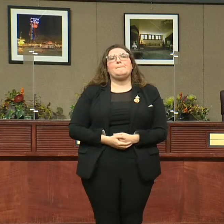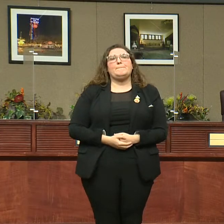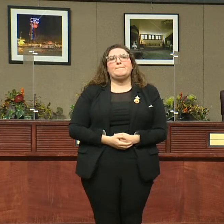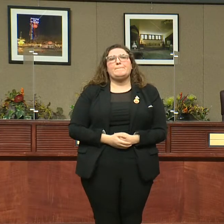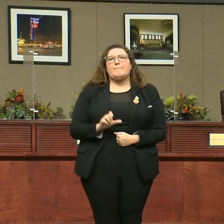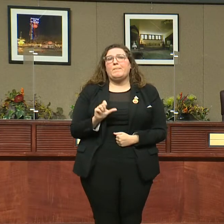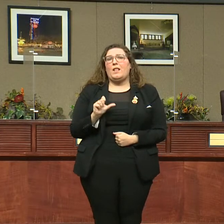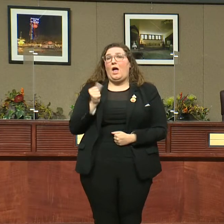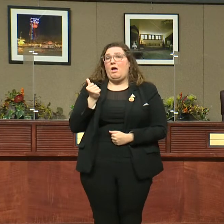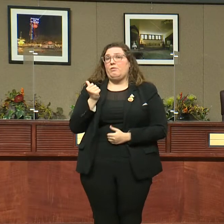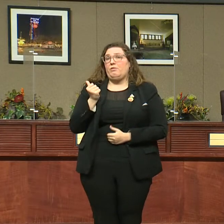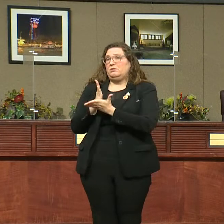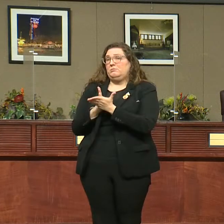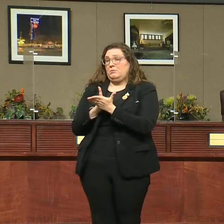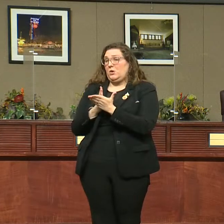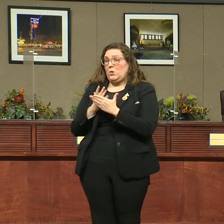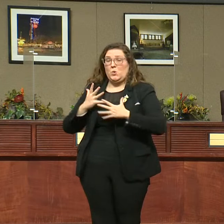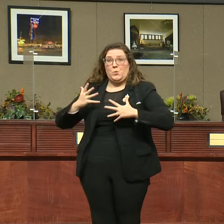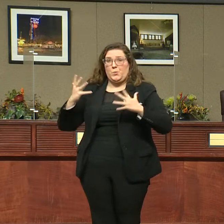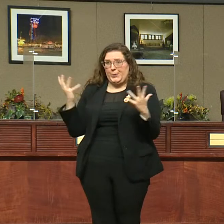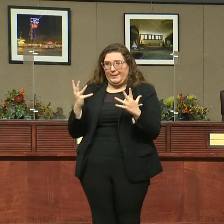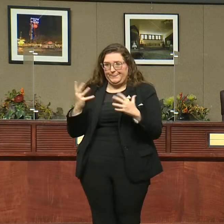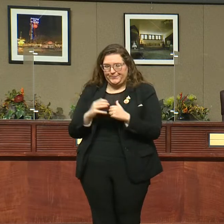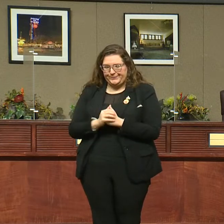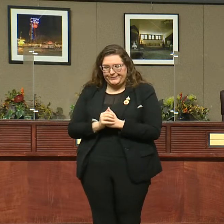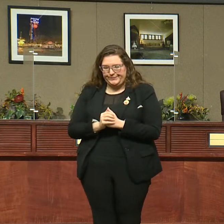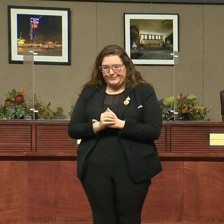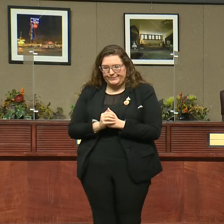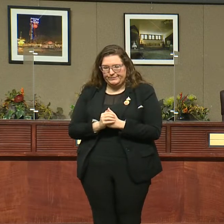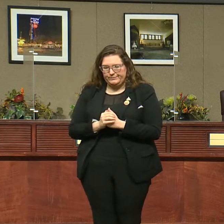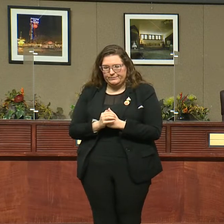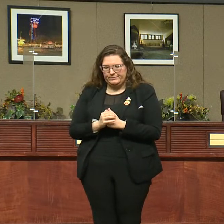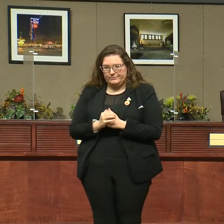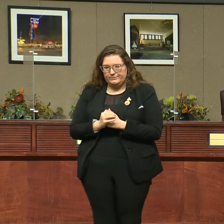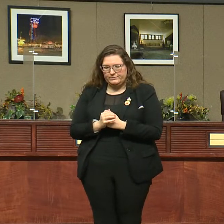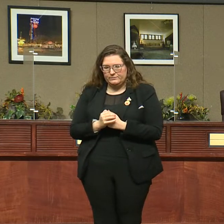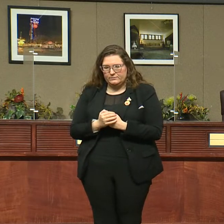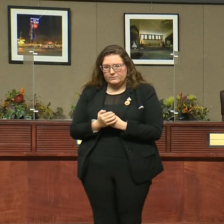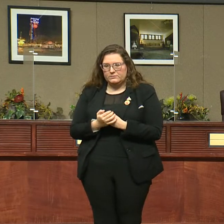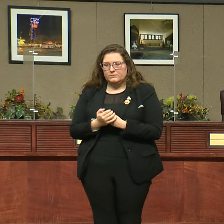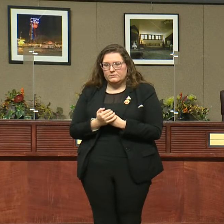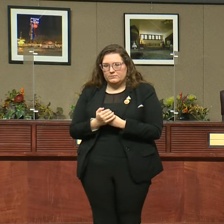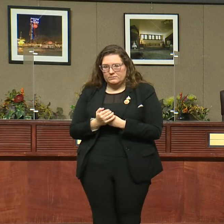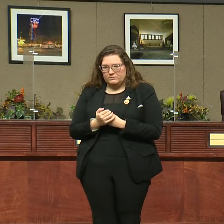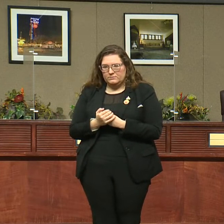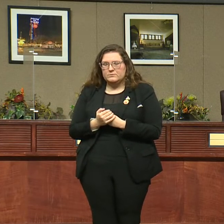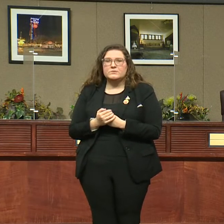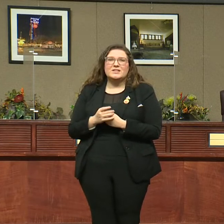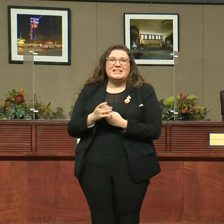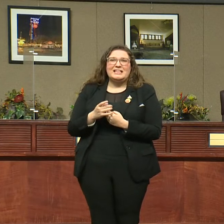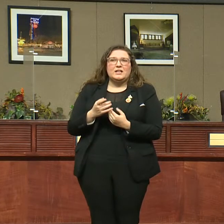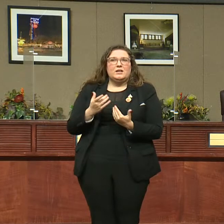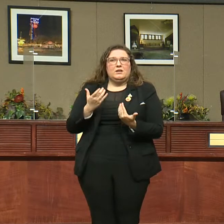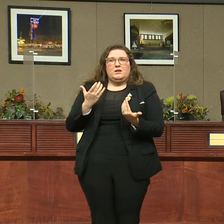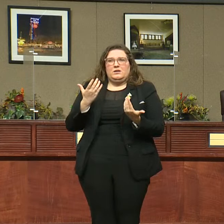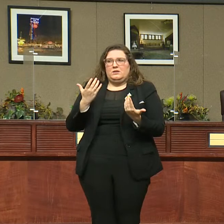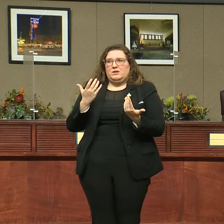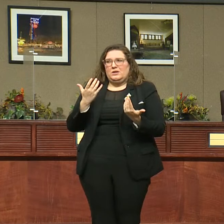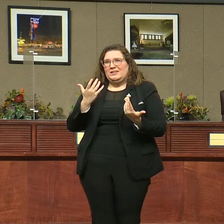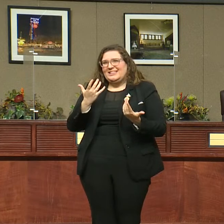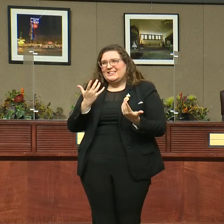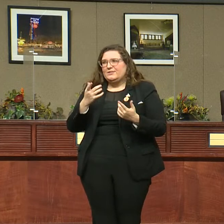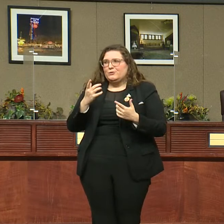element, we have little discretion on what we give at the site for the first